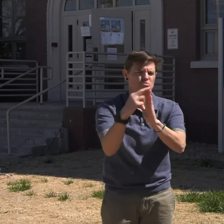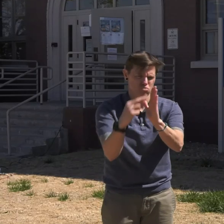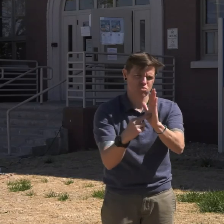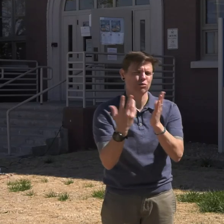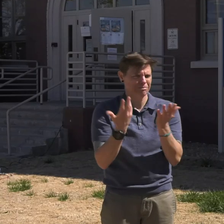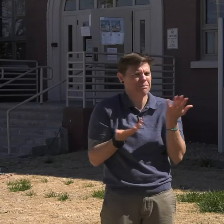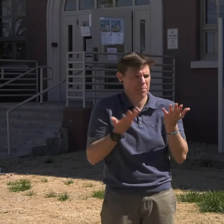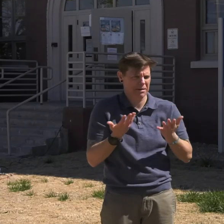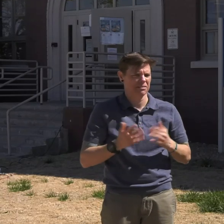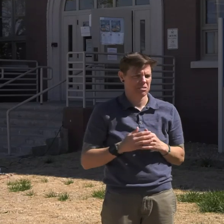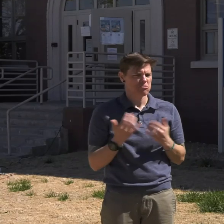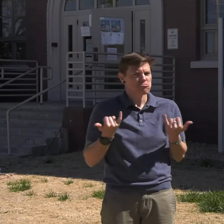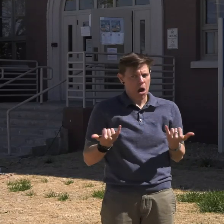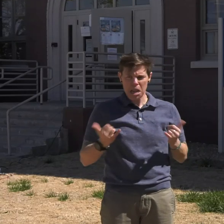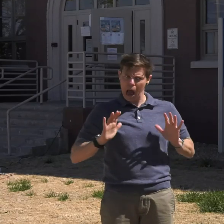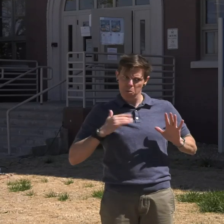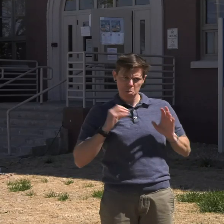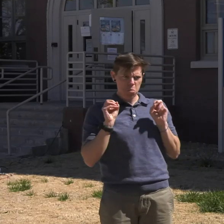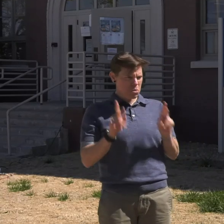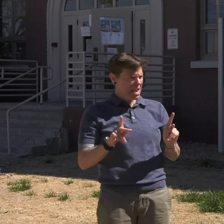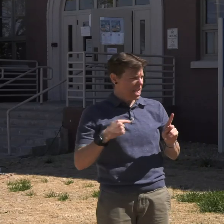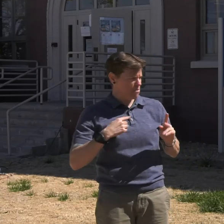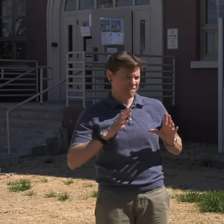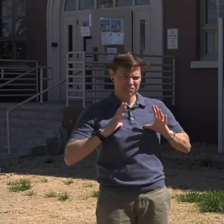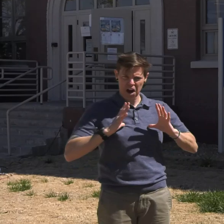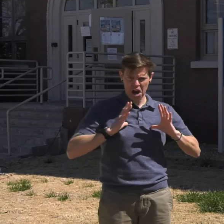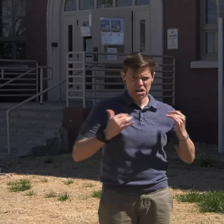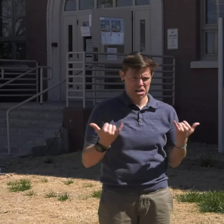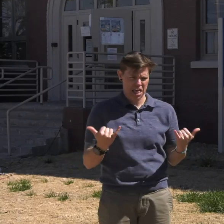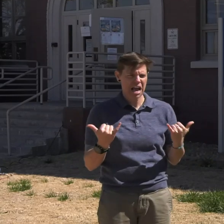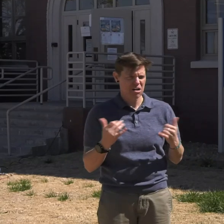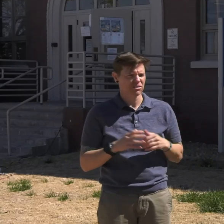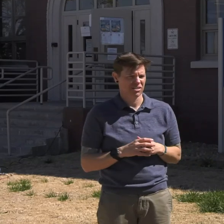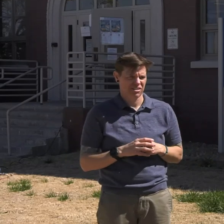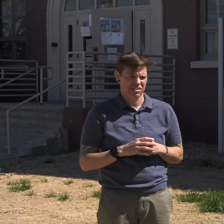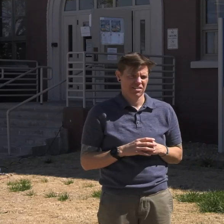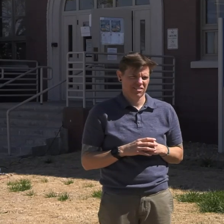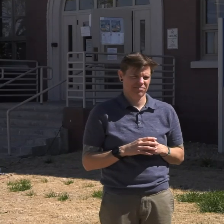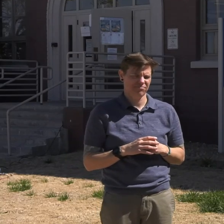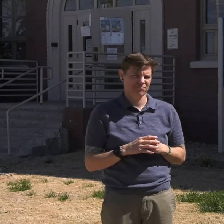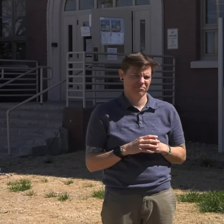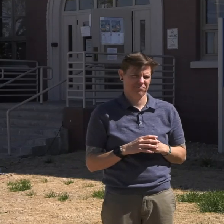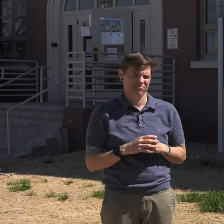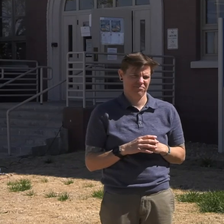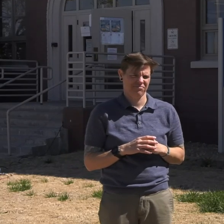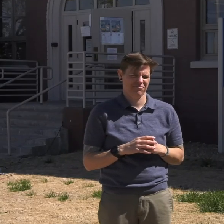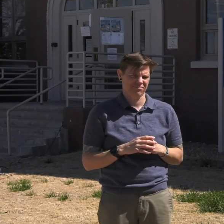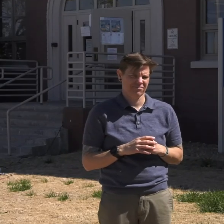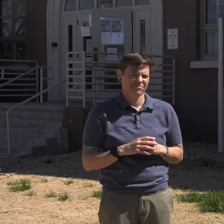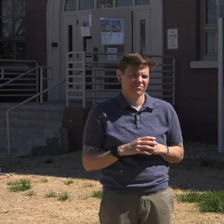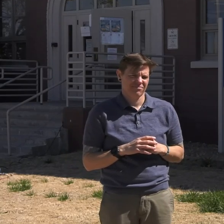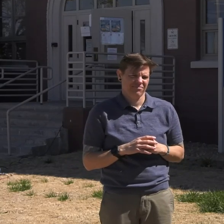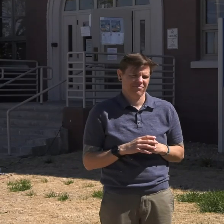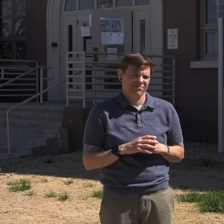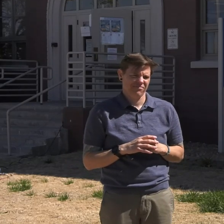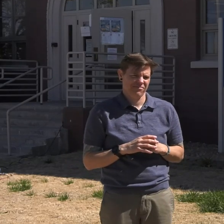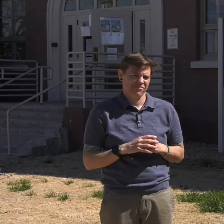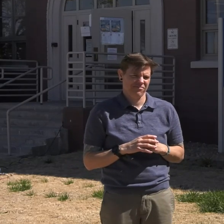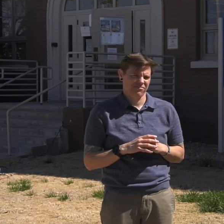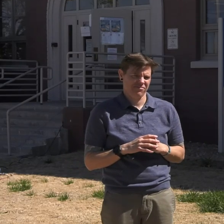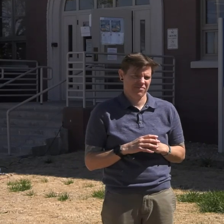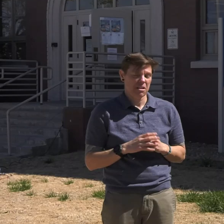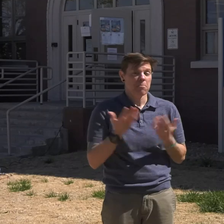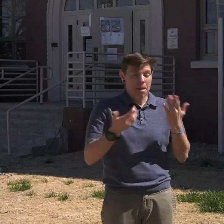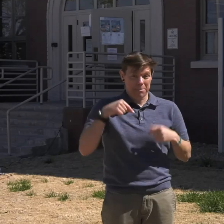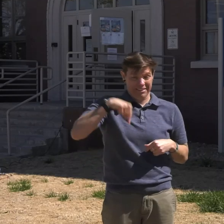want to let folks know that it's very possible that the city needs and situation might be divergent from the state's. Now, that could go in